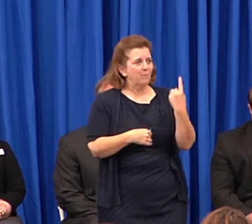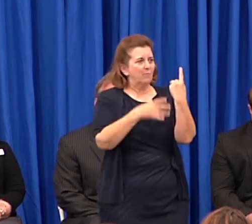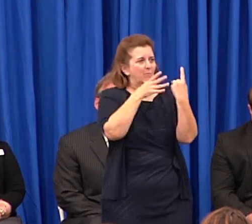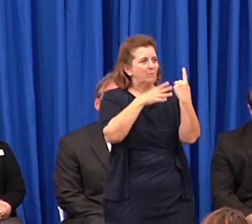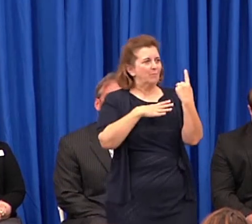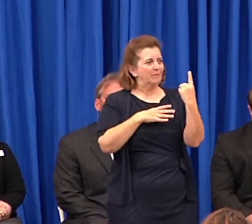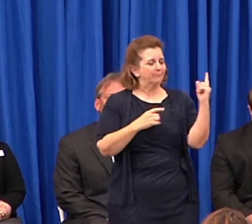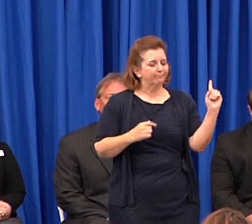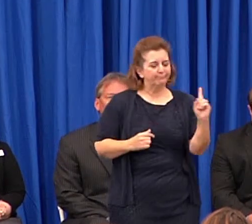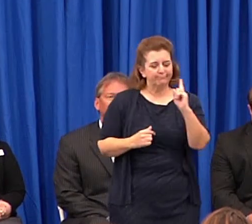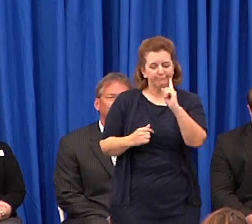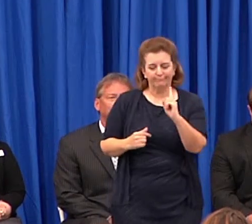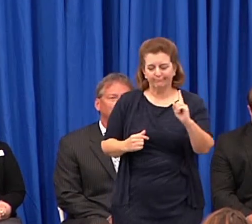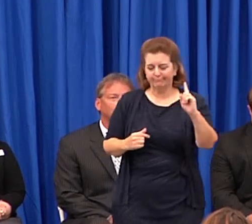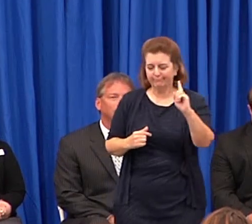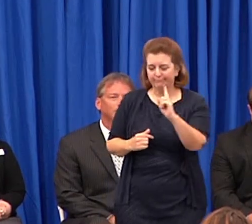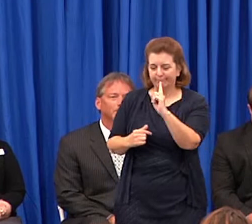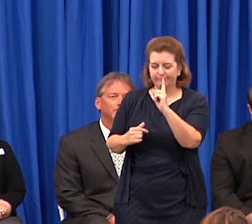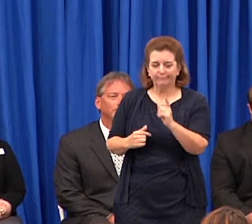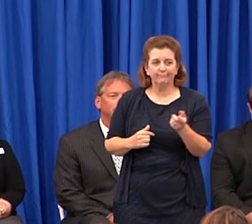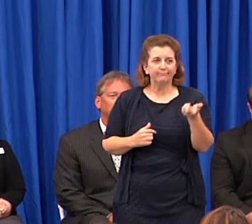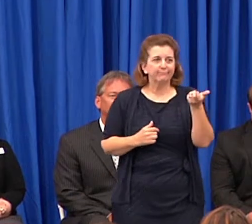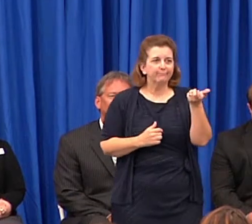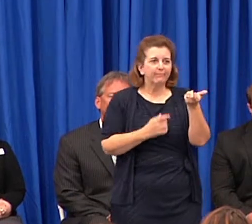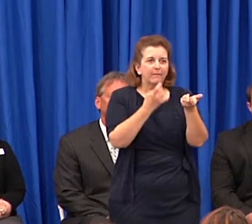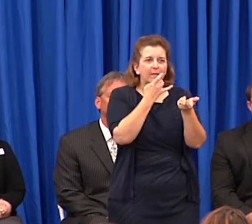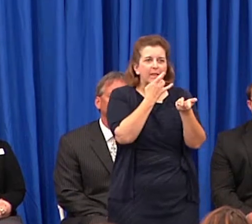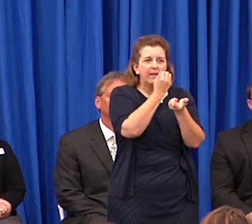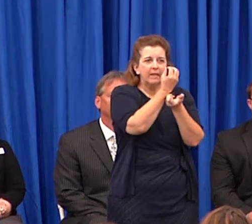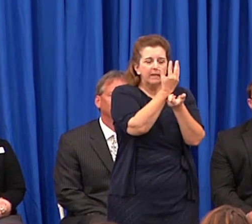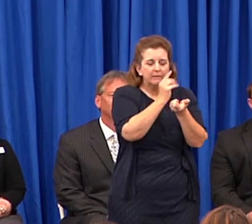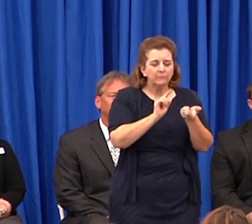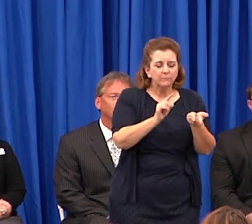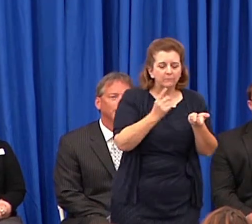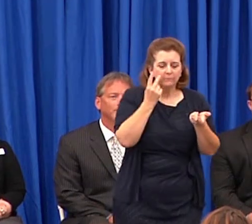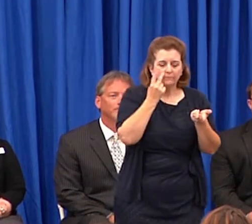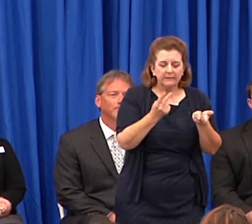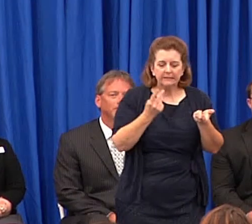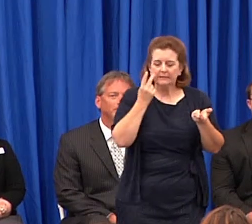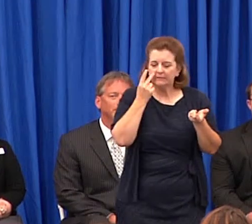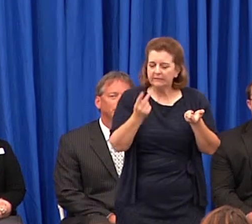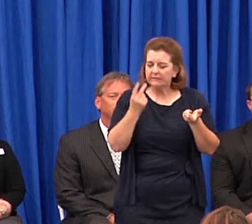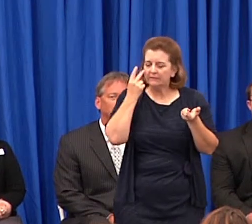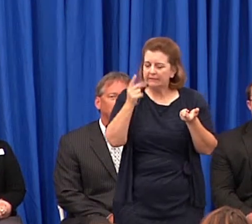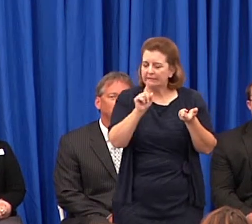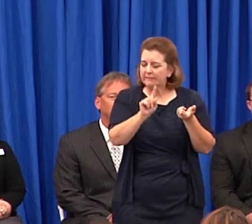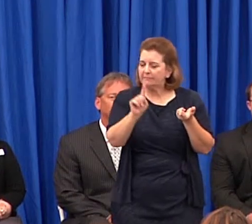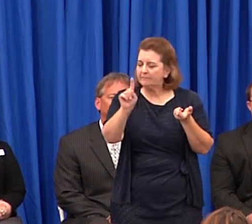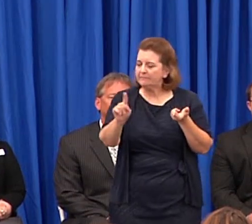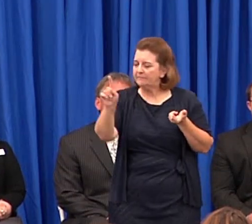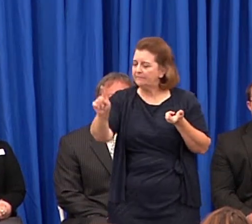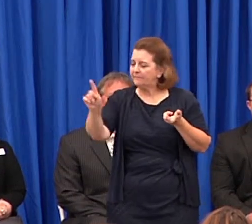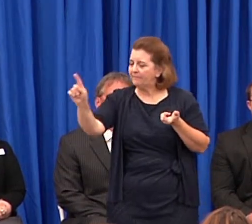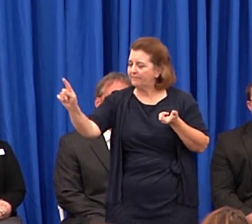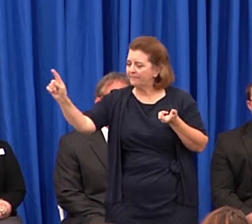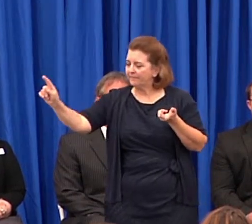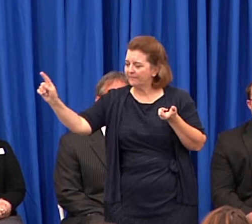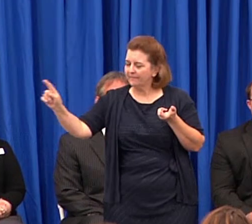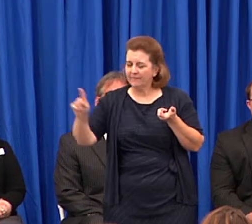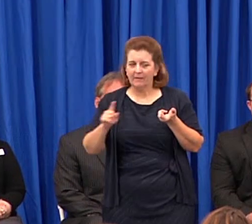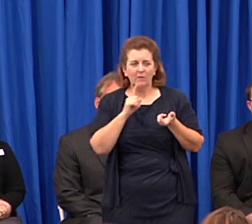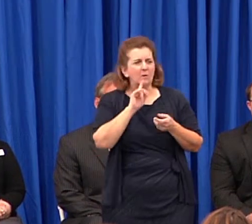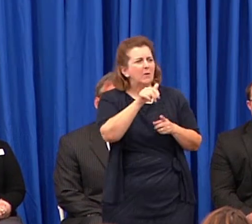alone with a little lamp in her hand, making her solitary rounds. Florence Nightingale worked